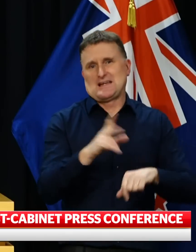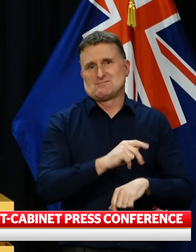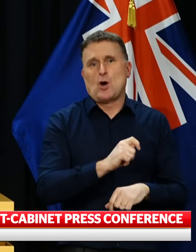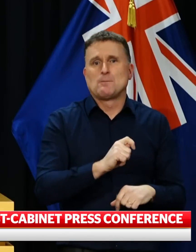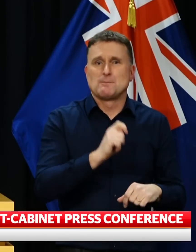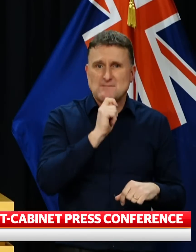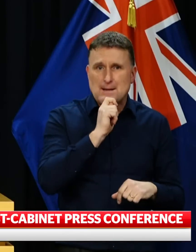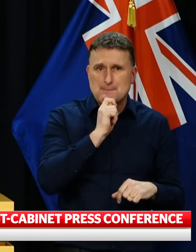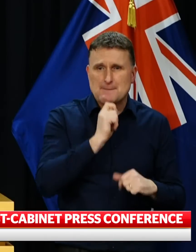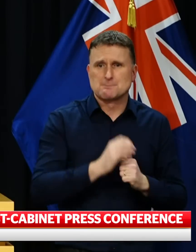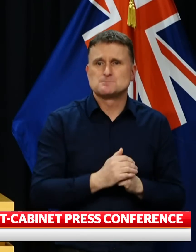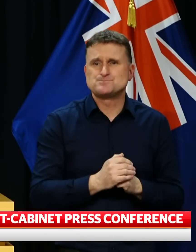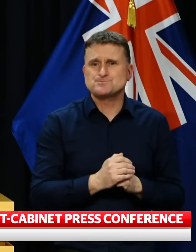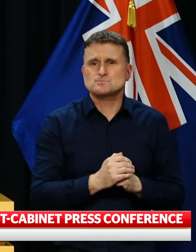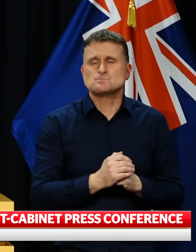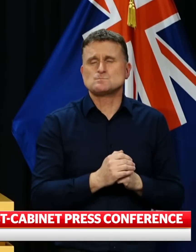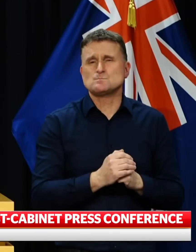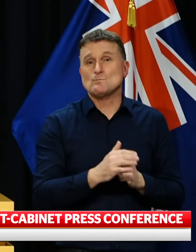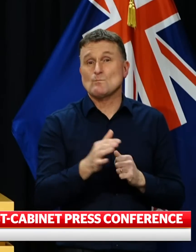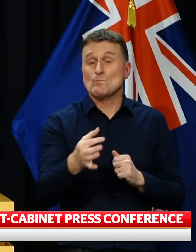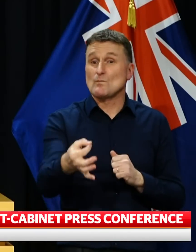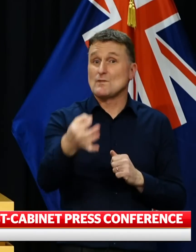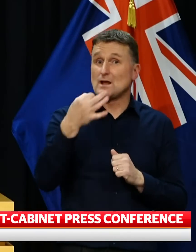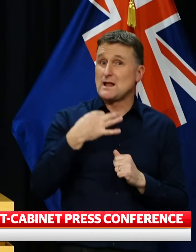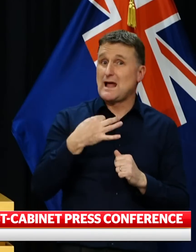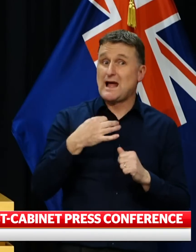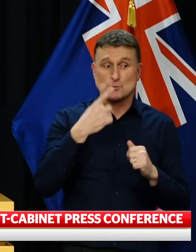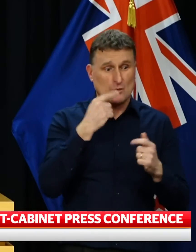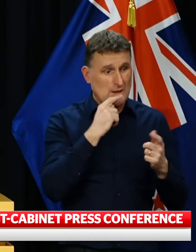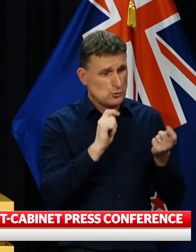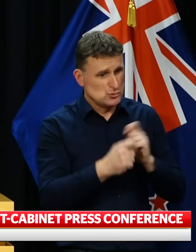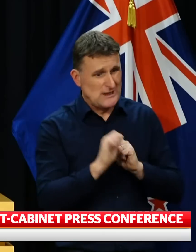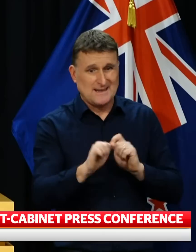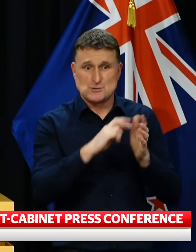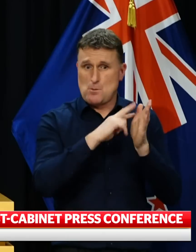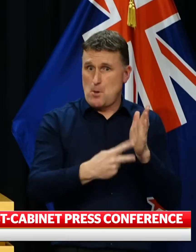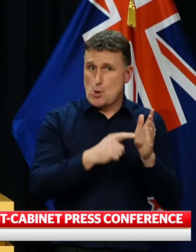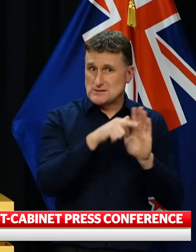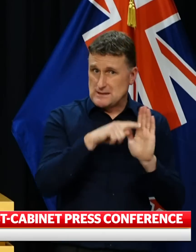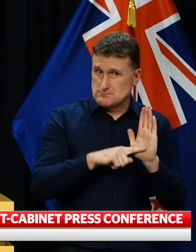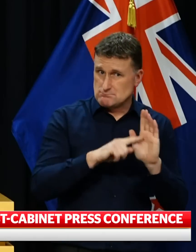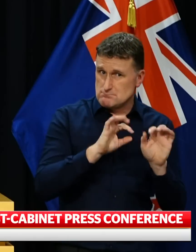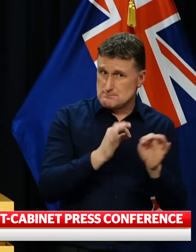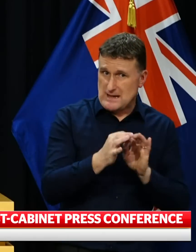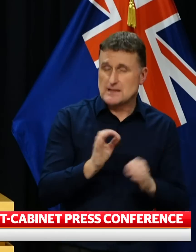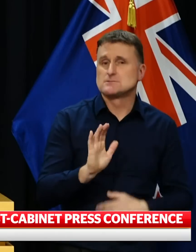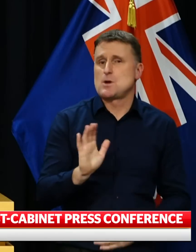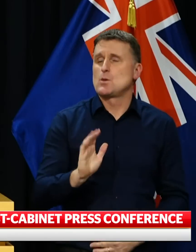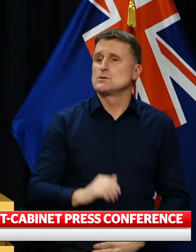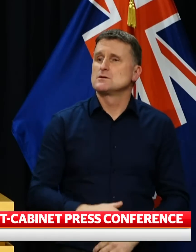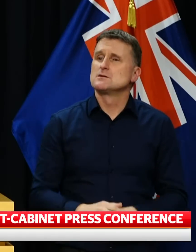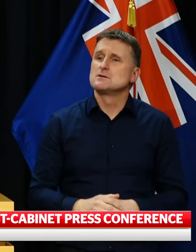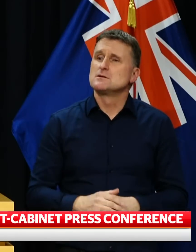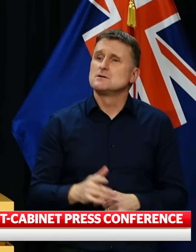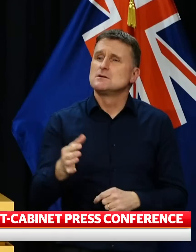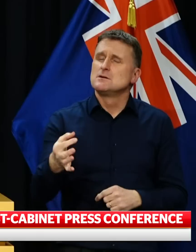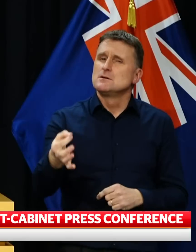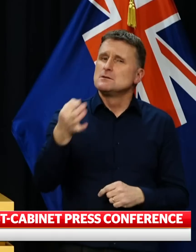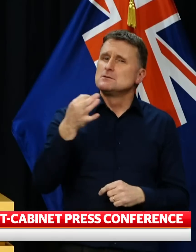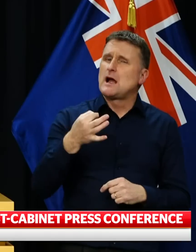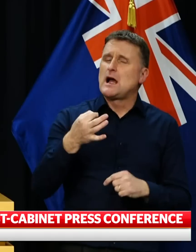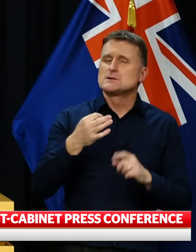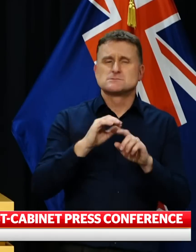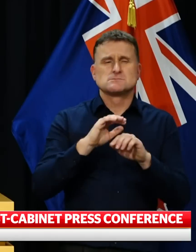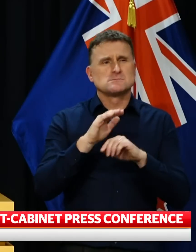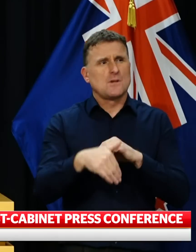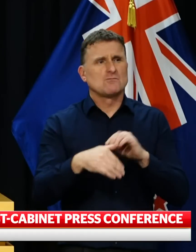of the government's or Labor's plans around vaping? No. Has your government failed in this area? I mean, you say you don't want to see a generation, but has